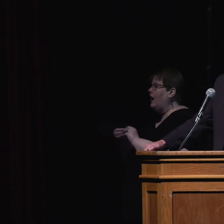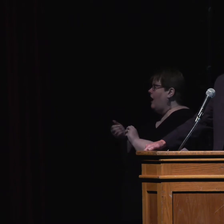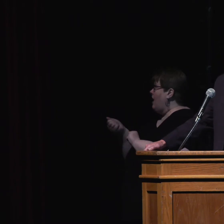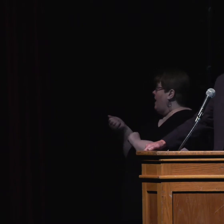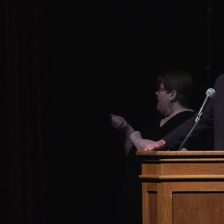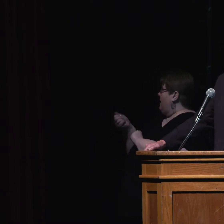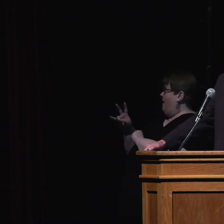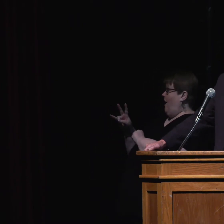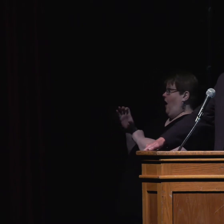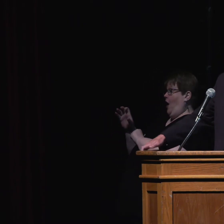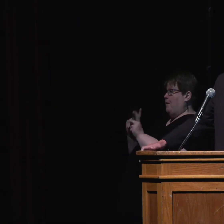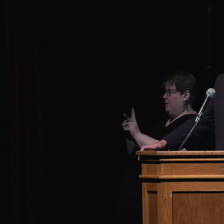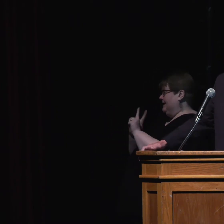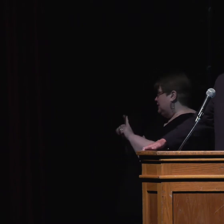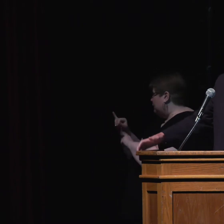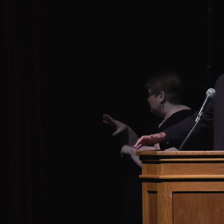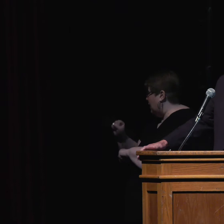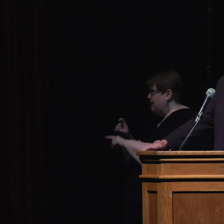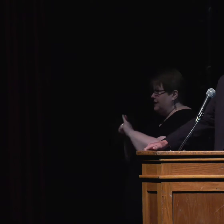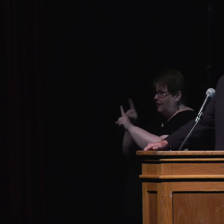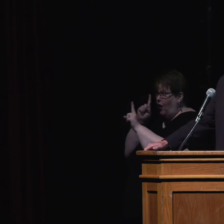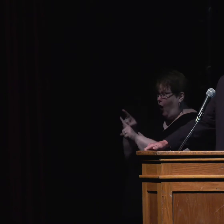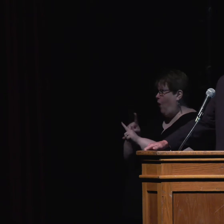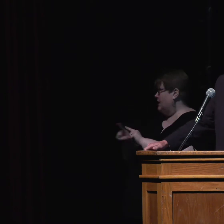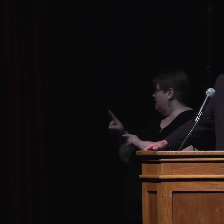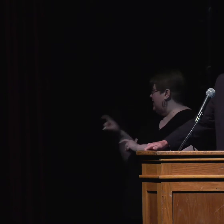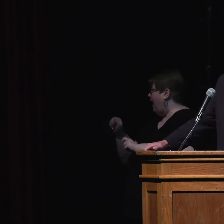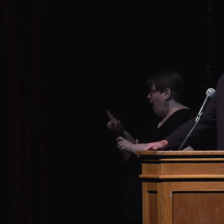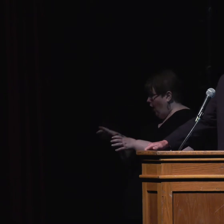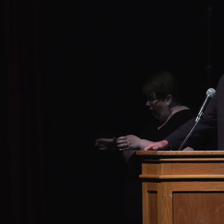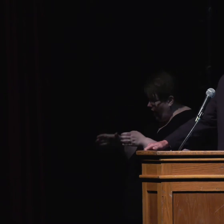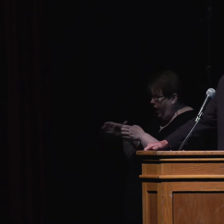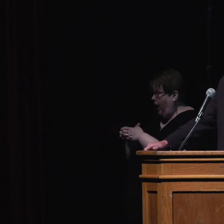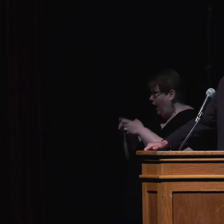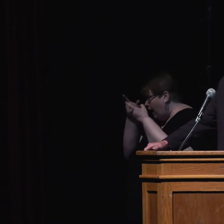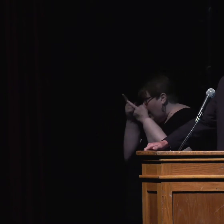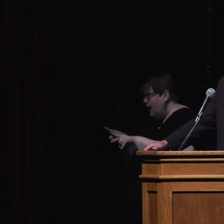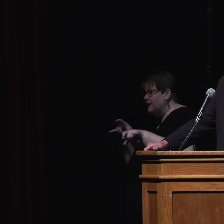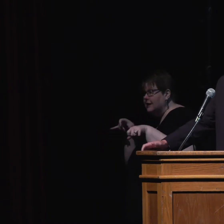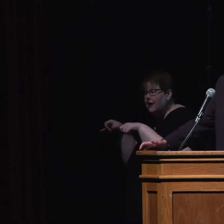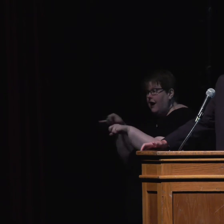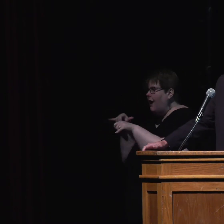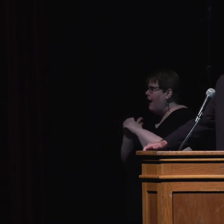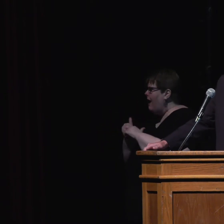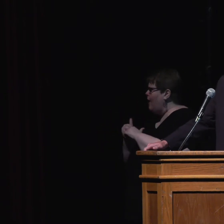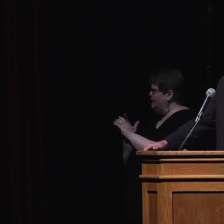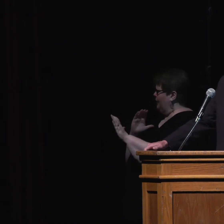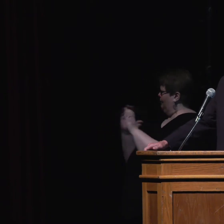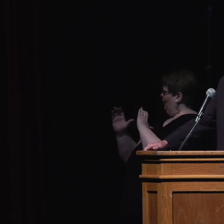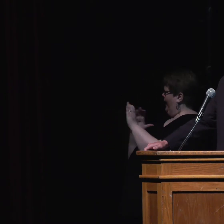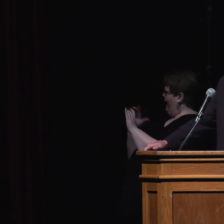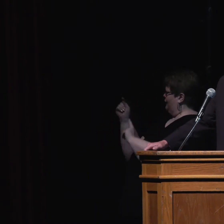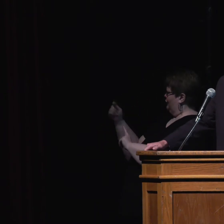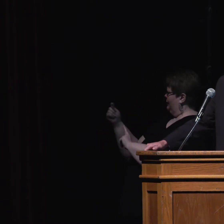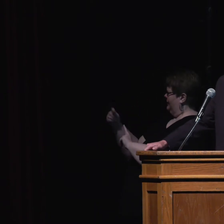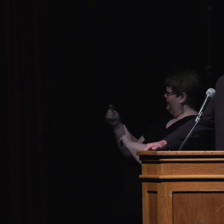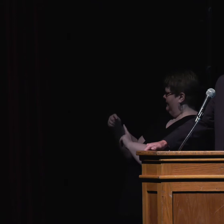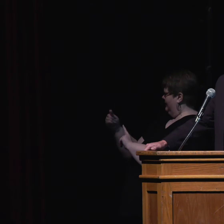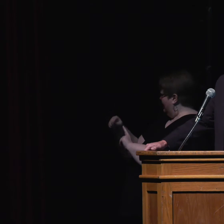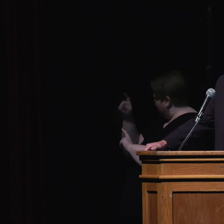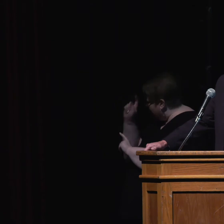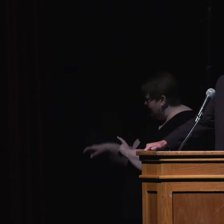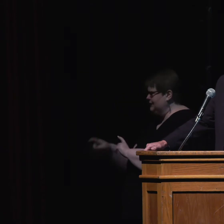people with different jobs, different goals, different needs, all on the same page? Communication. We've got